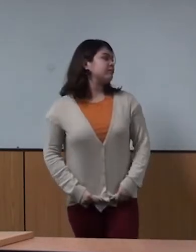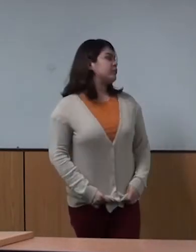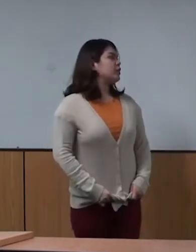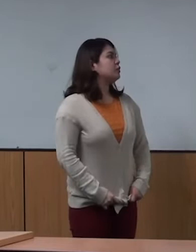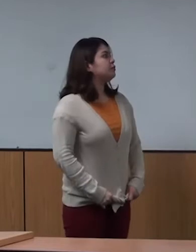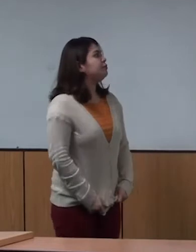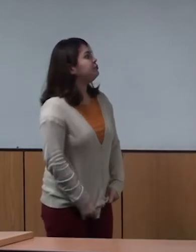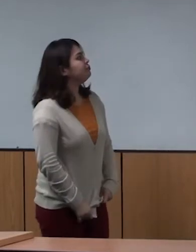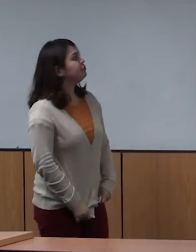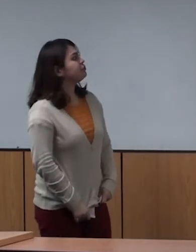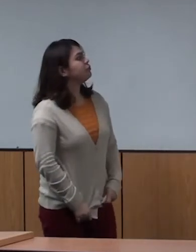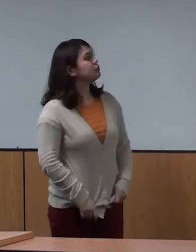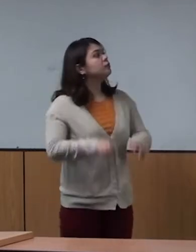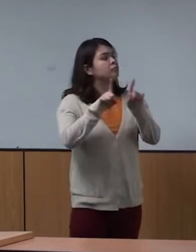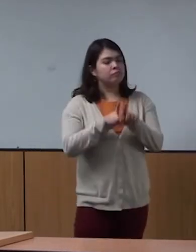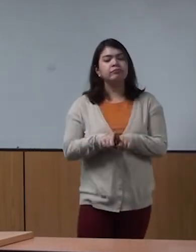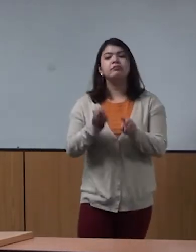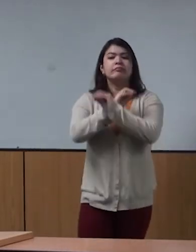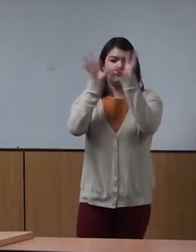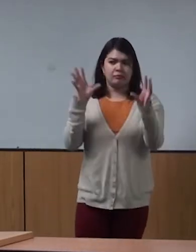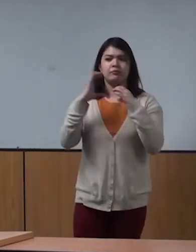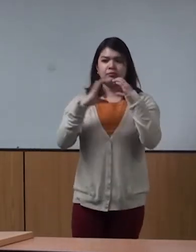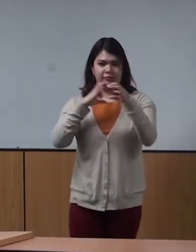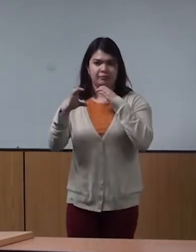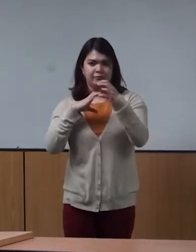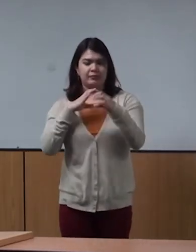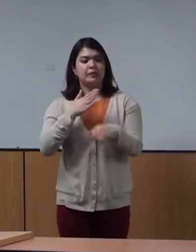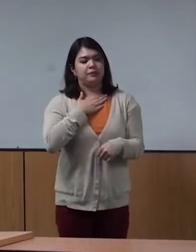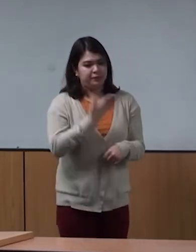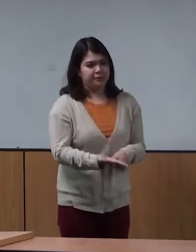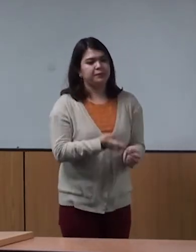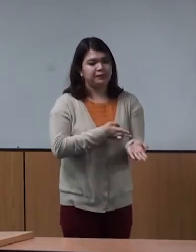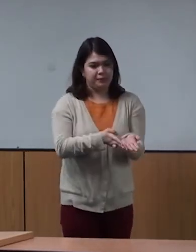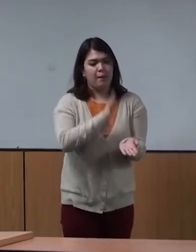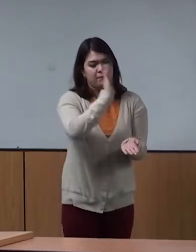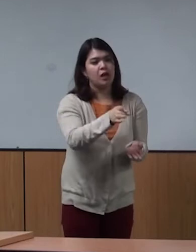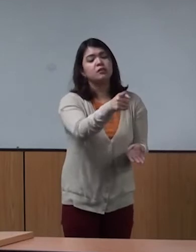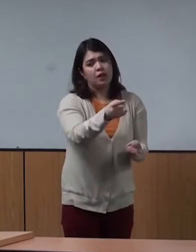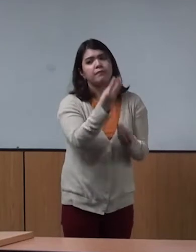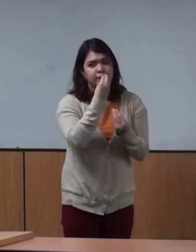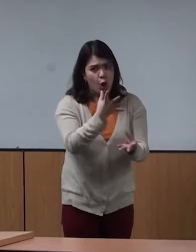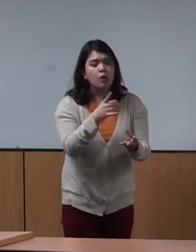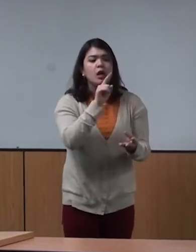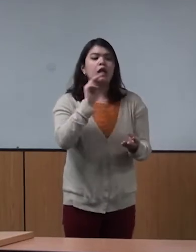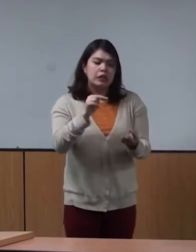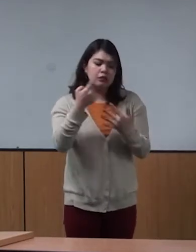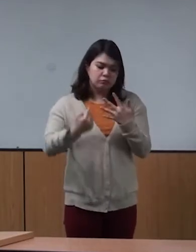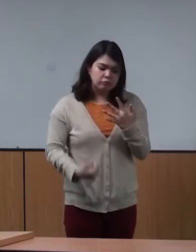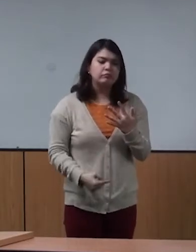And then be clear and direct in communicating learning goals and feedback to students to